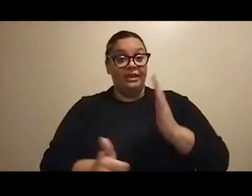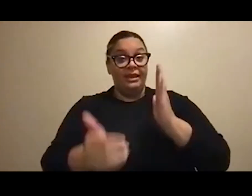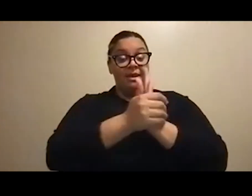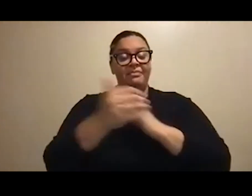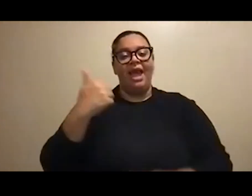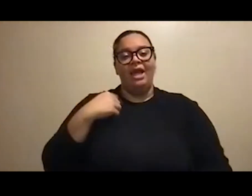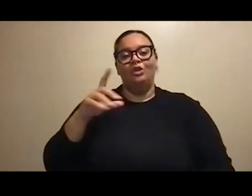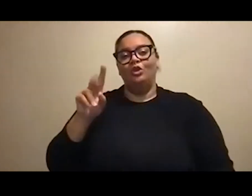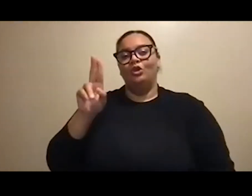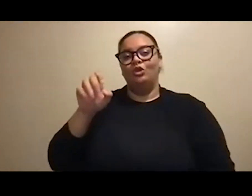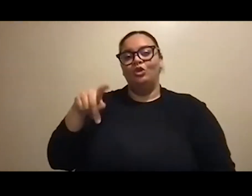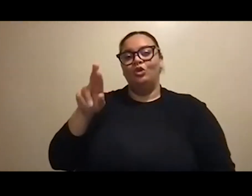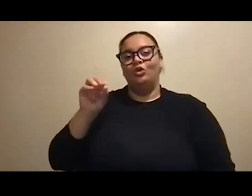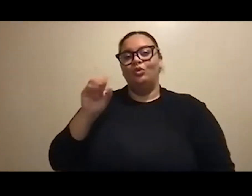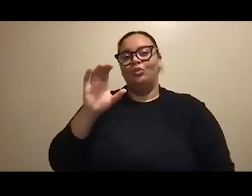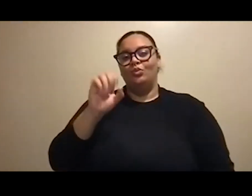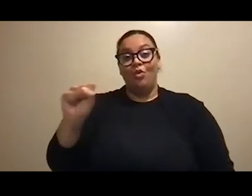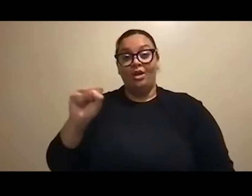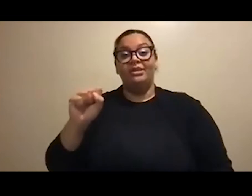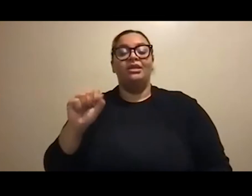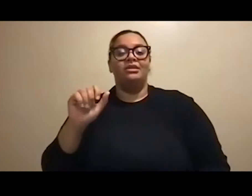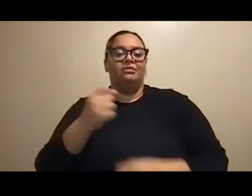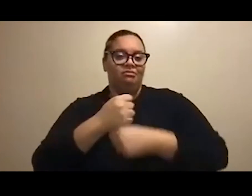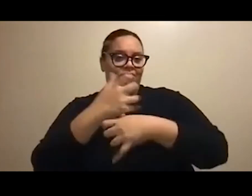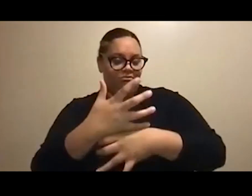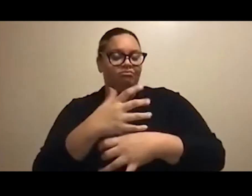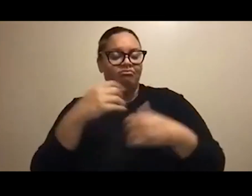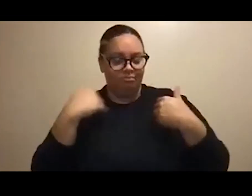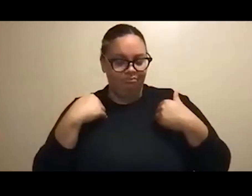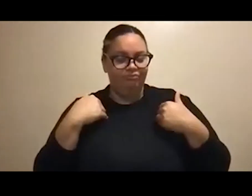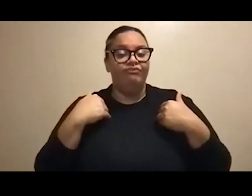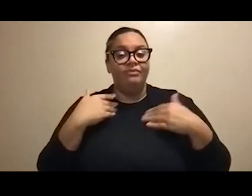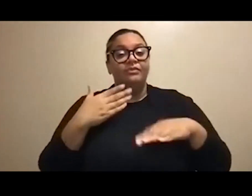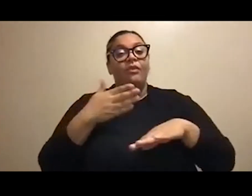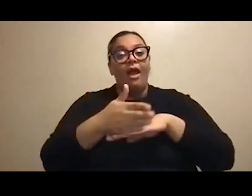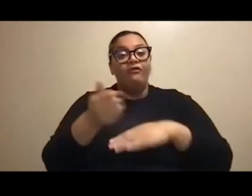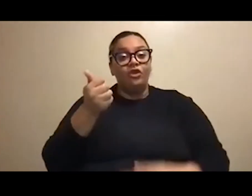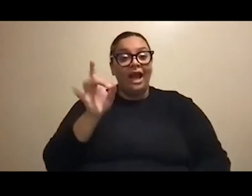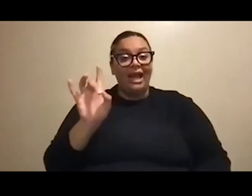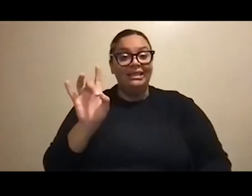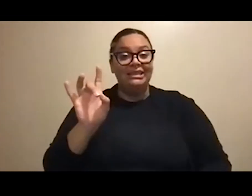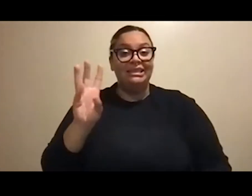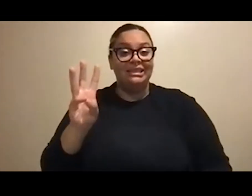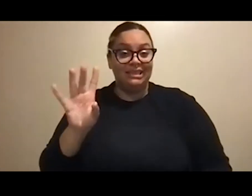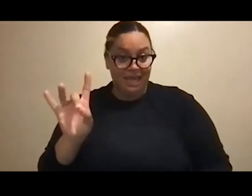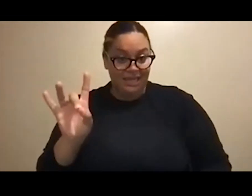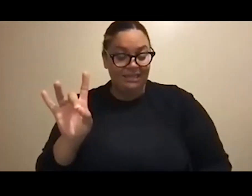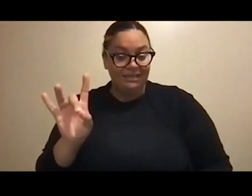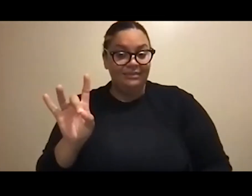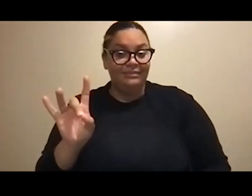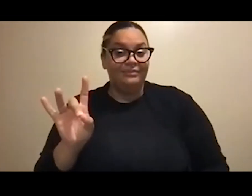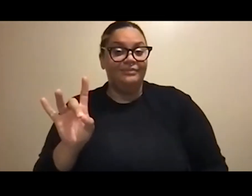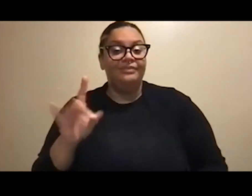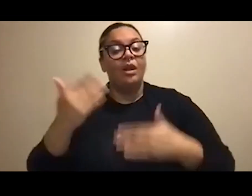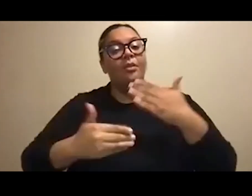5th Amendment, except it applies to the states. So after 1868, in a process